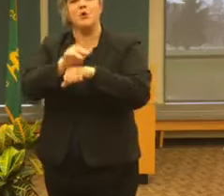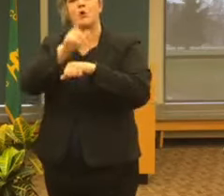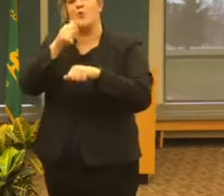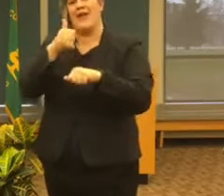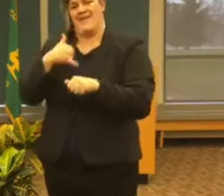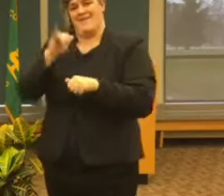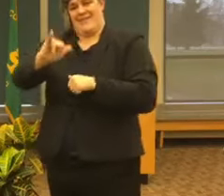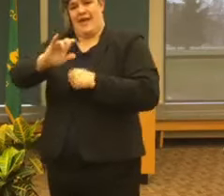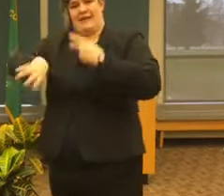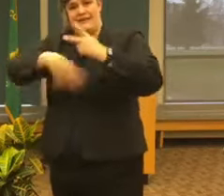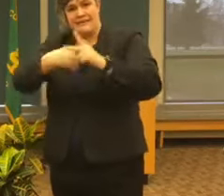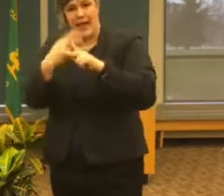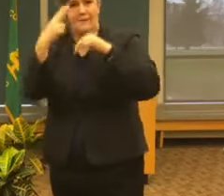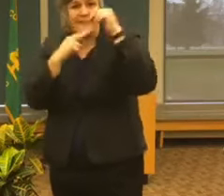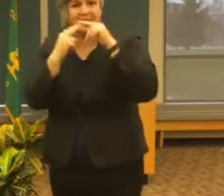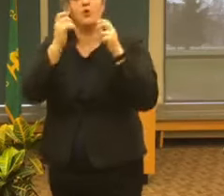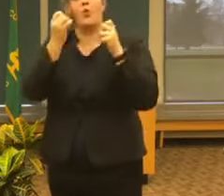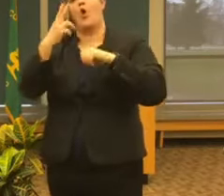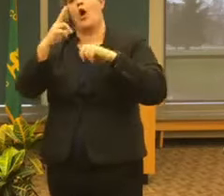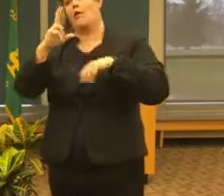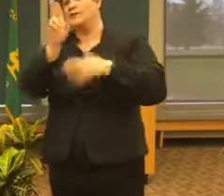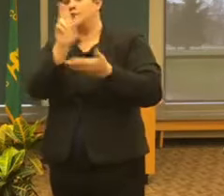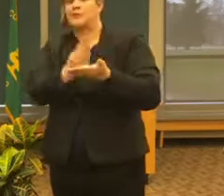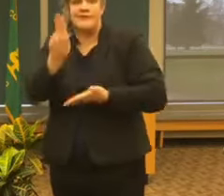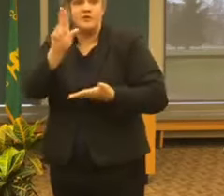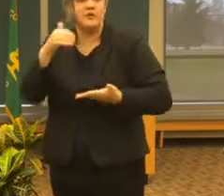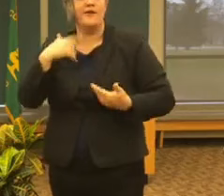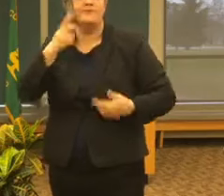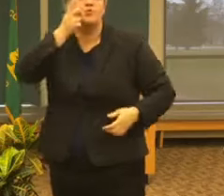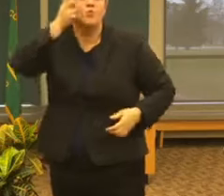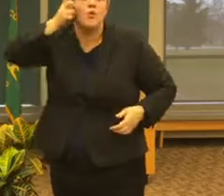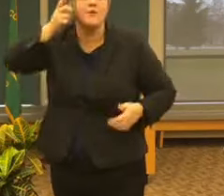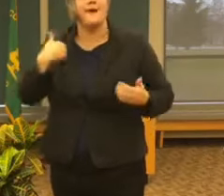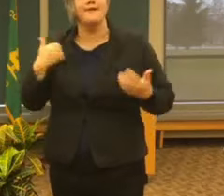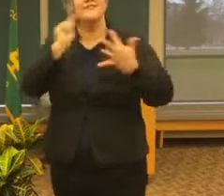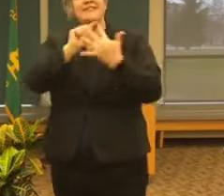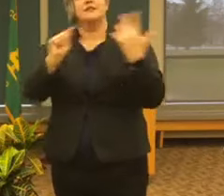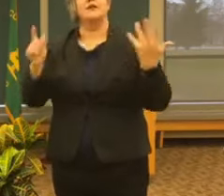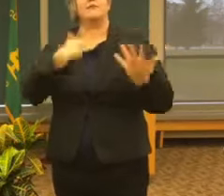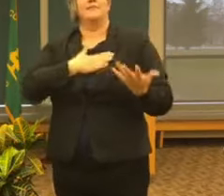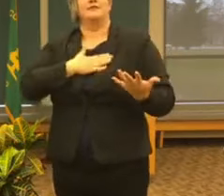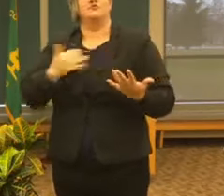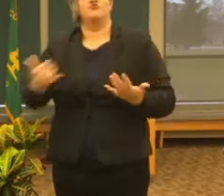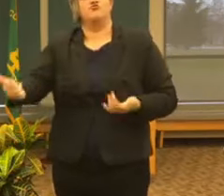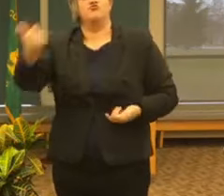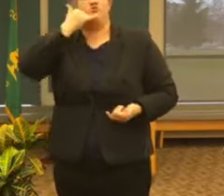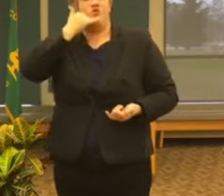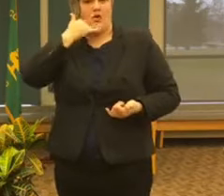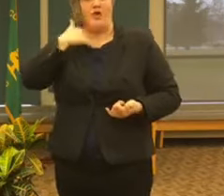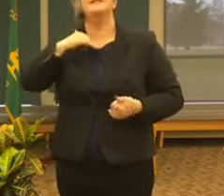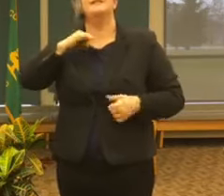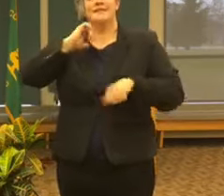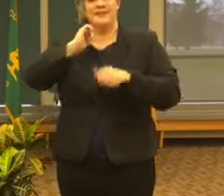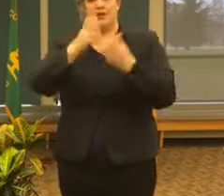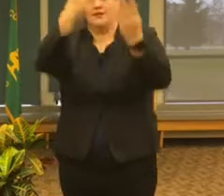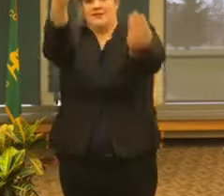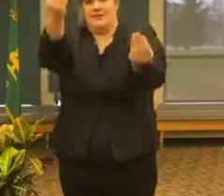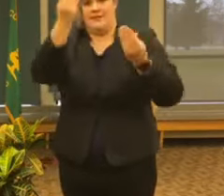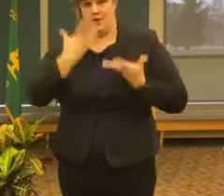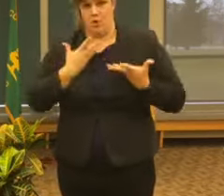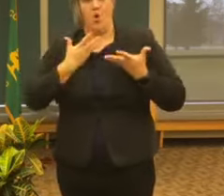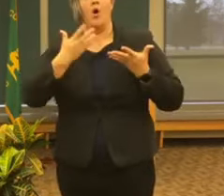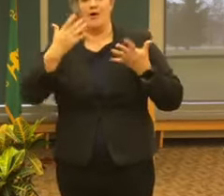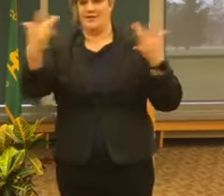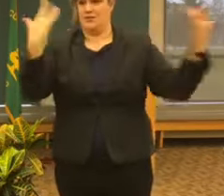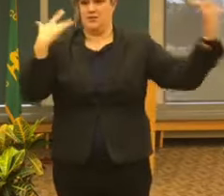of facilities, any universities who have dorm rooms, for instance, to call us and get on our list, make it known to us that